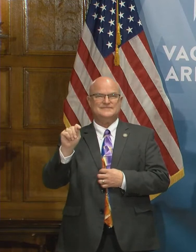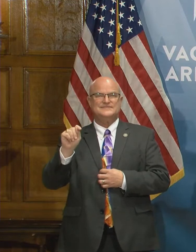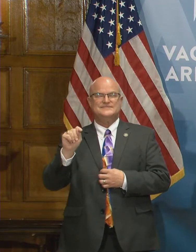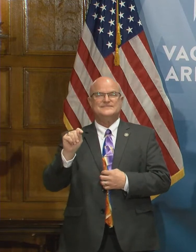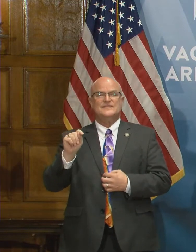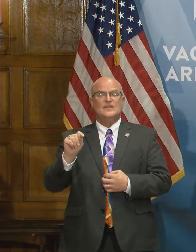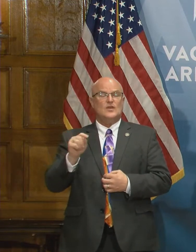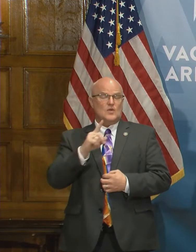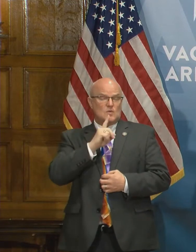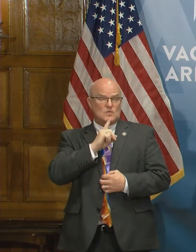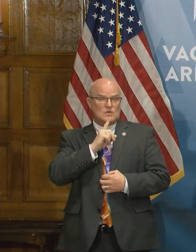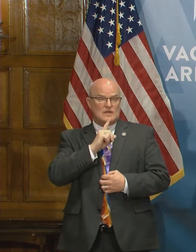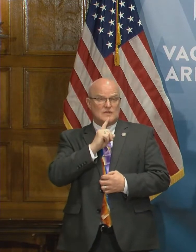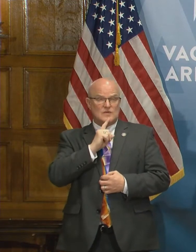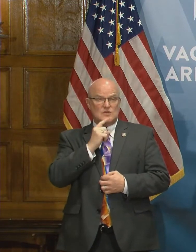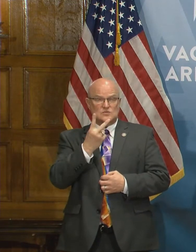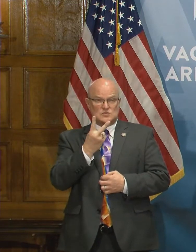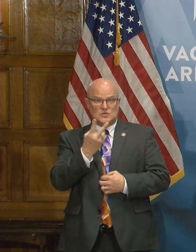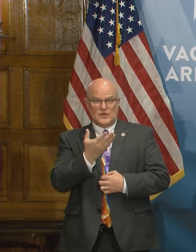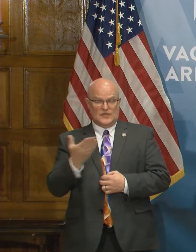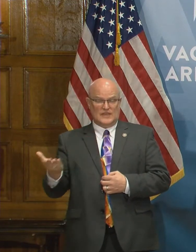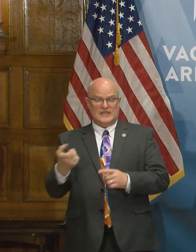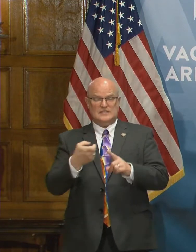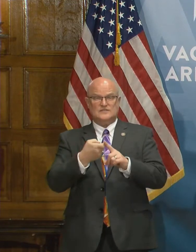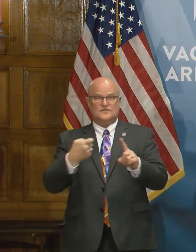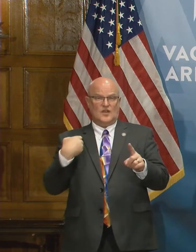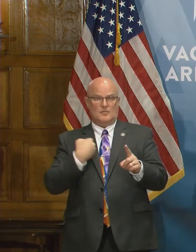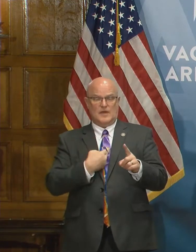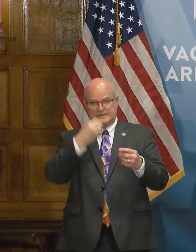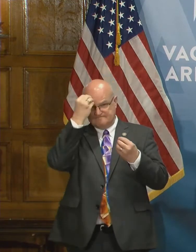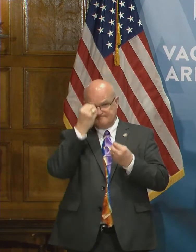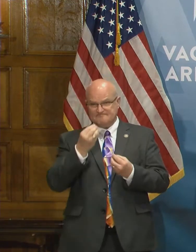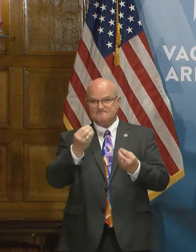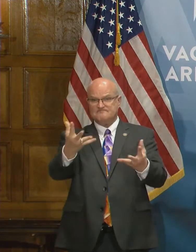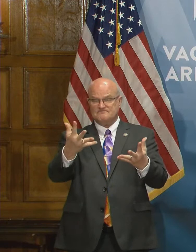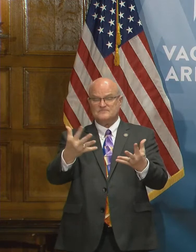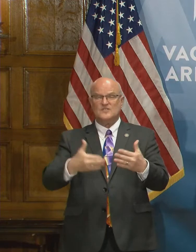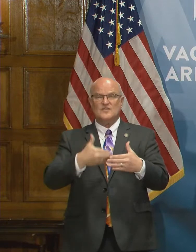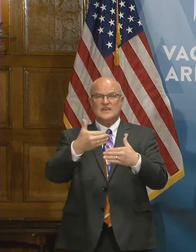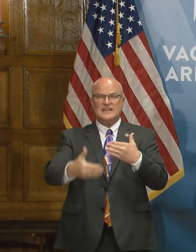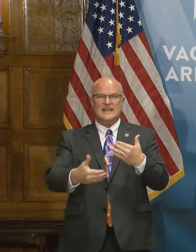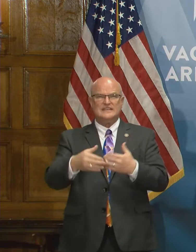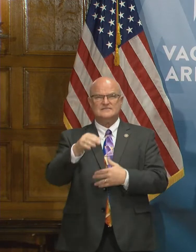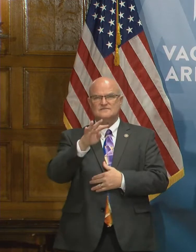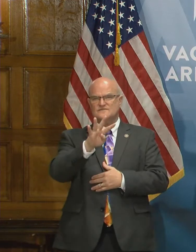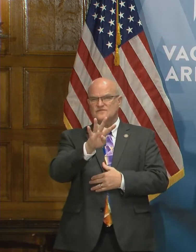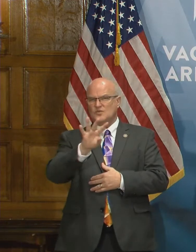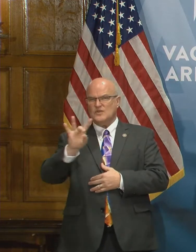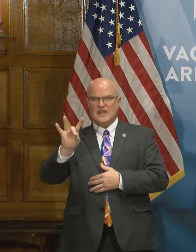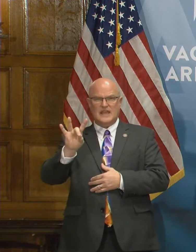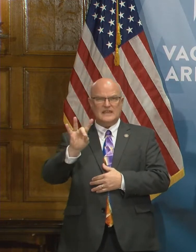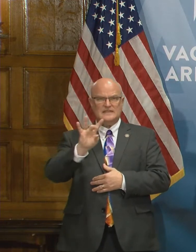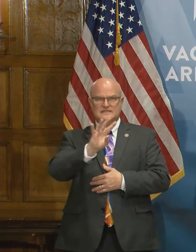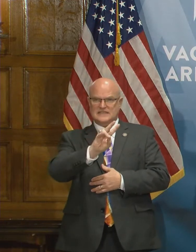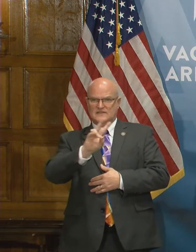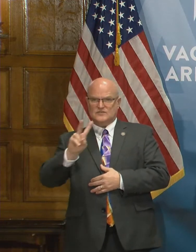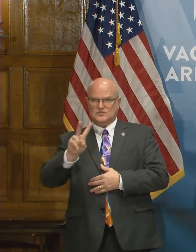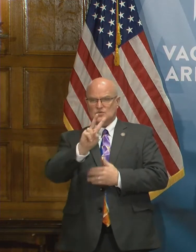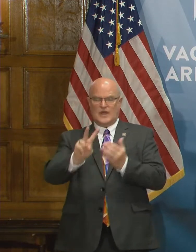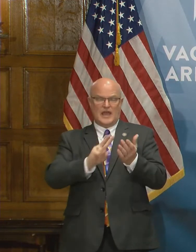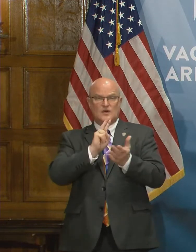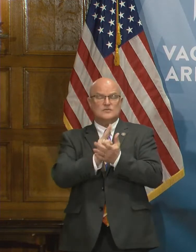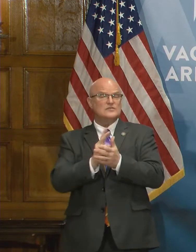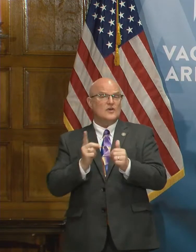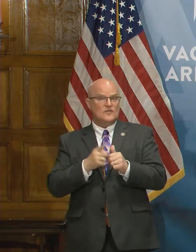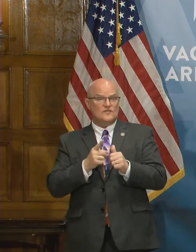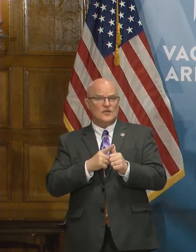now. Really 2 things on behalf of RDOT I'd like to stress for the next 48 to 72 hours. First thing is